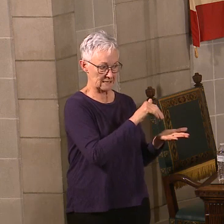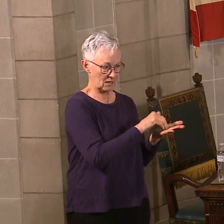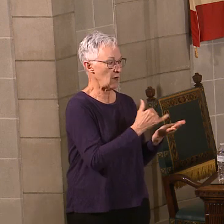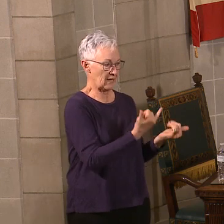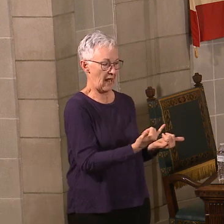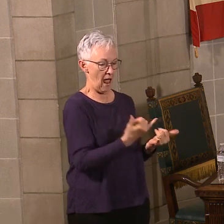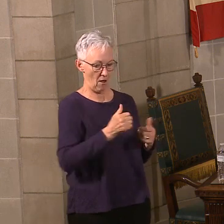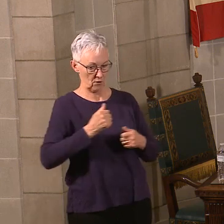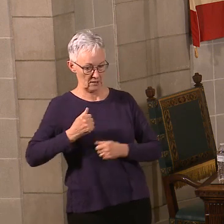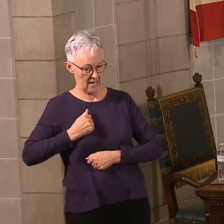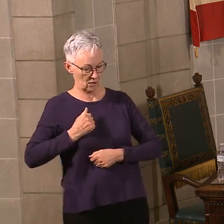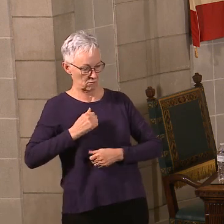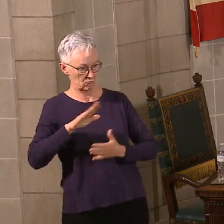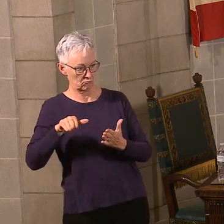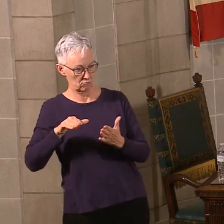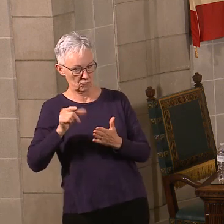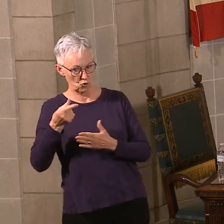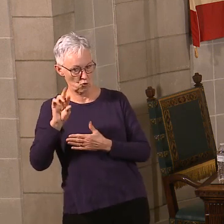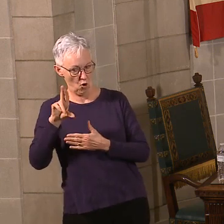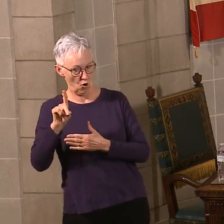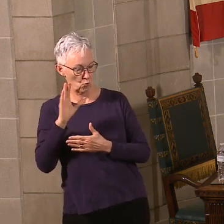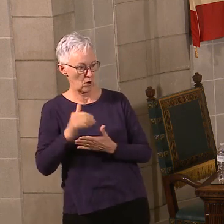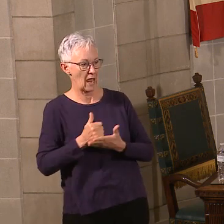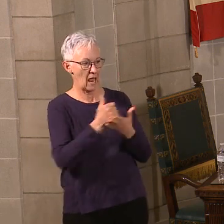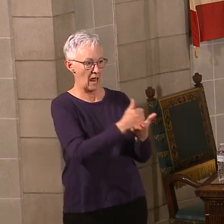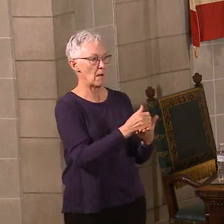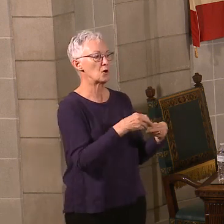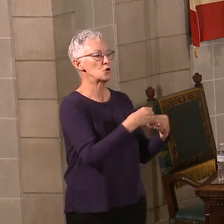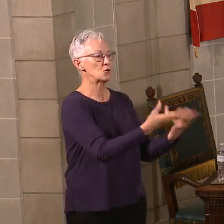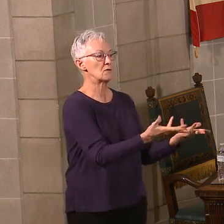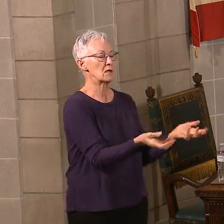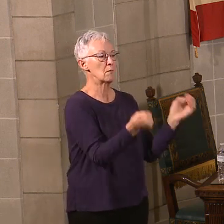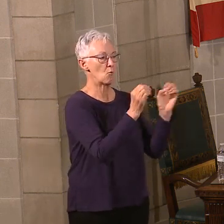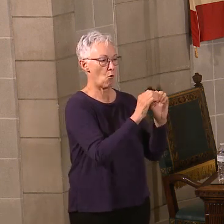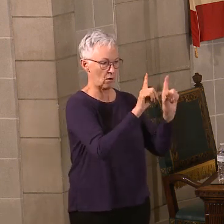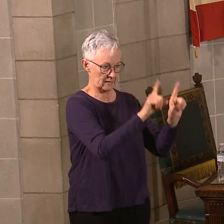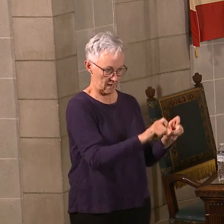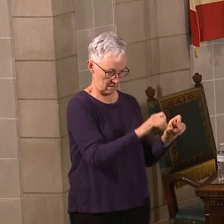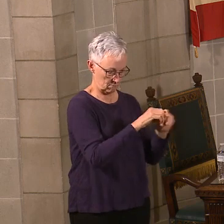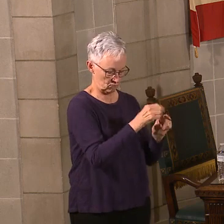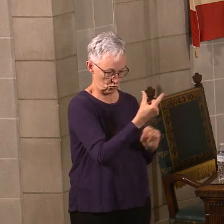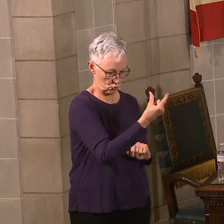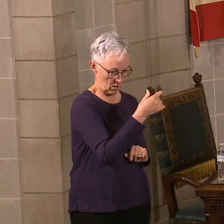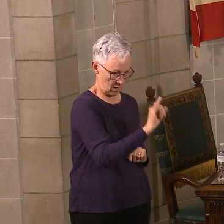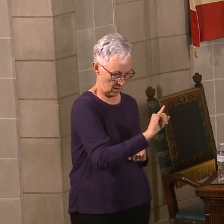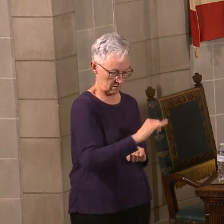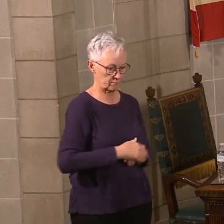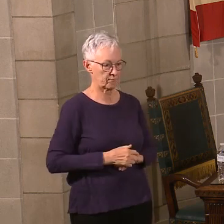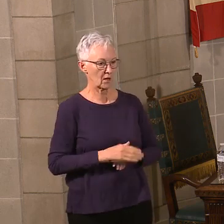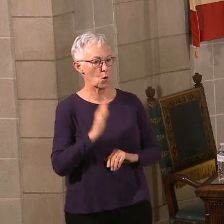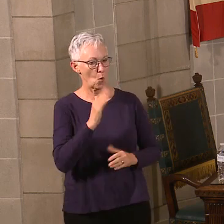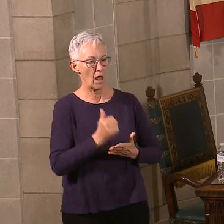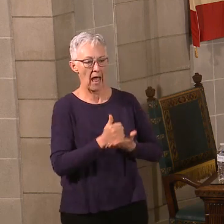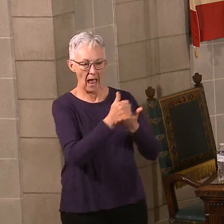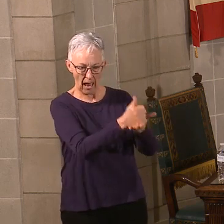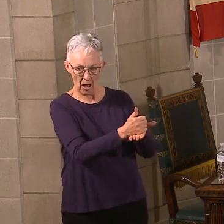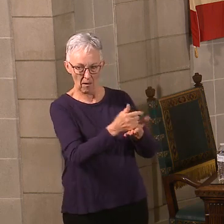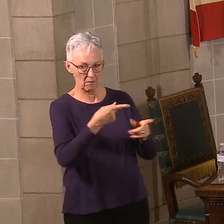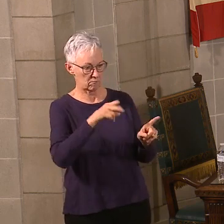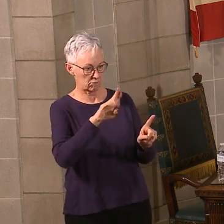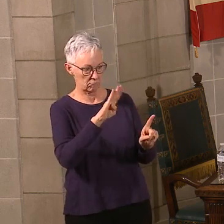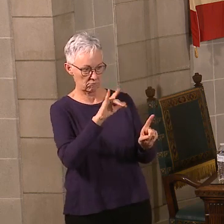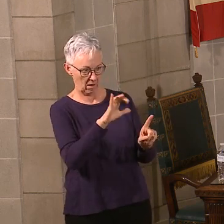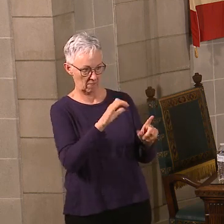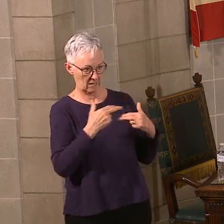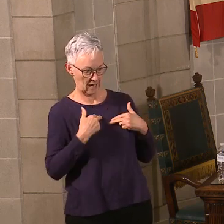more resources to the Public Health Department in Grand Island to be able to help do their case contact management. So again, it'll help them when they get a case, be able